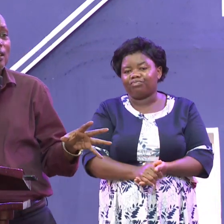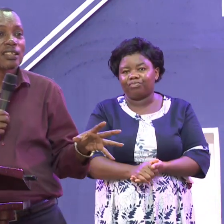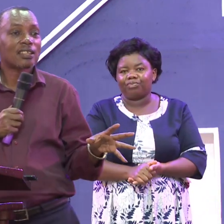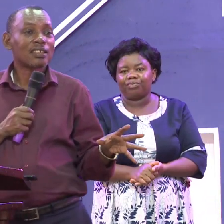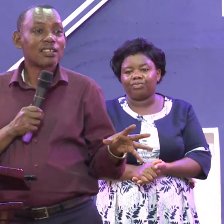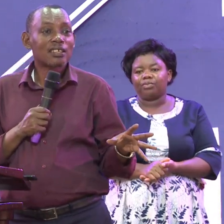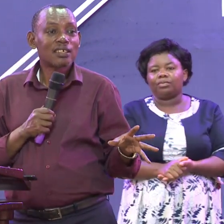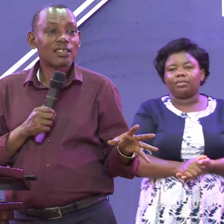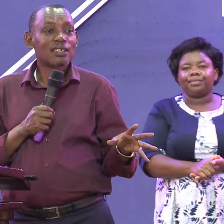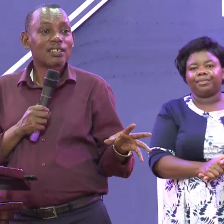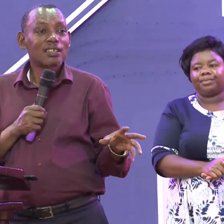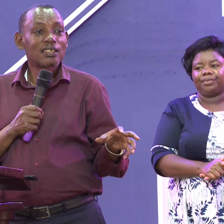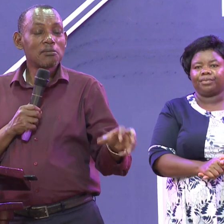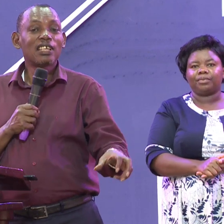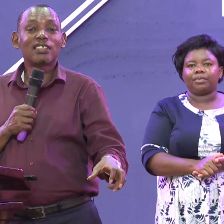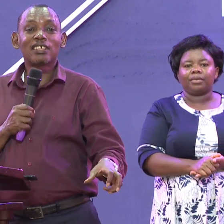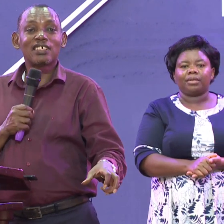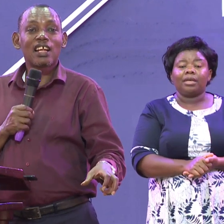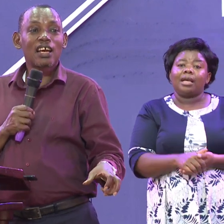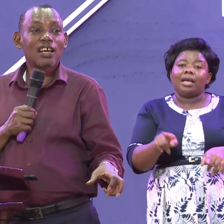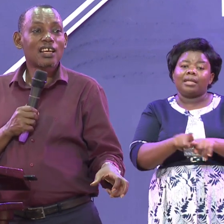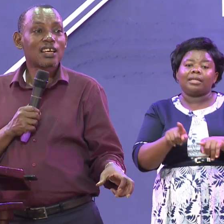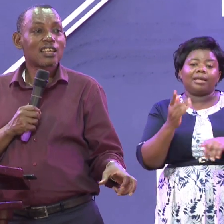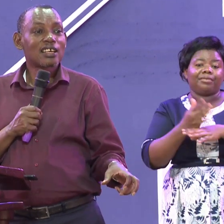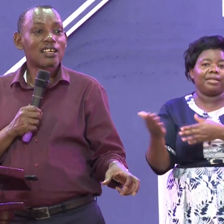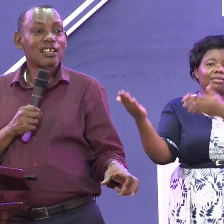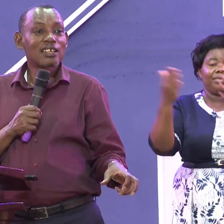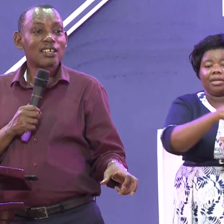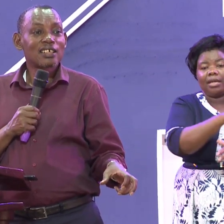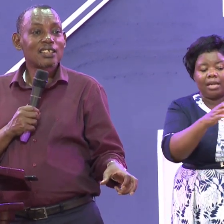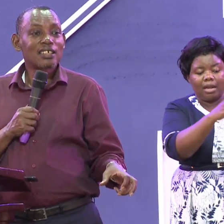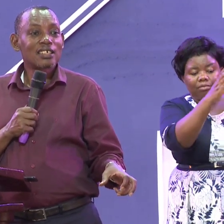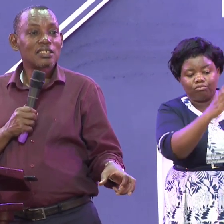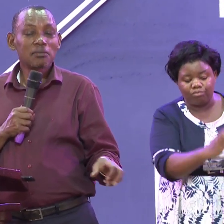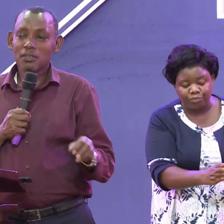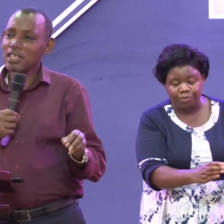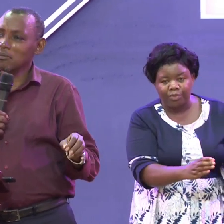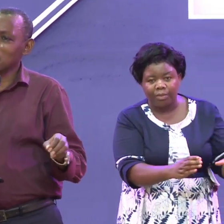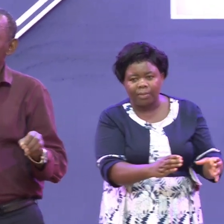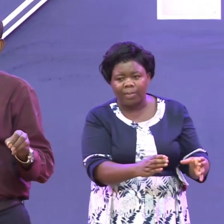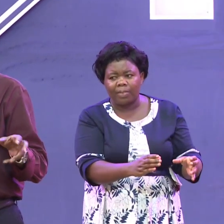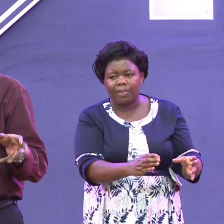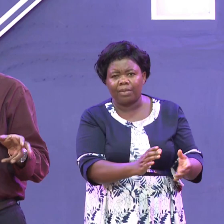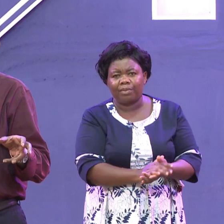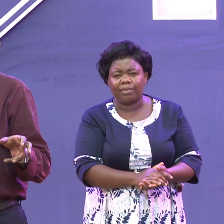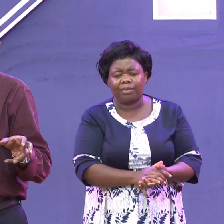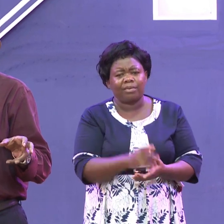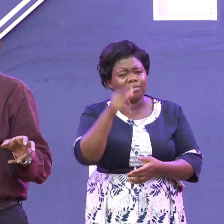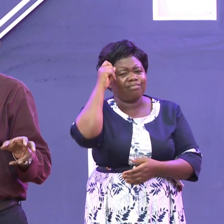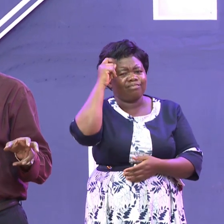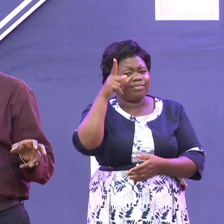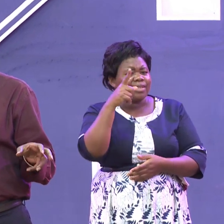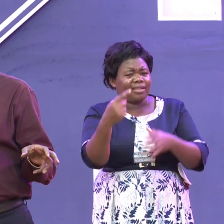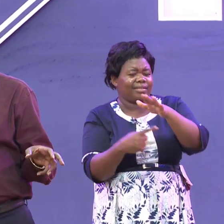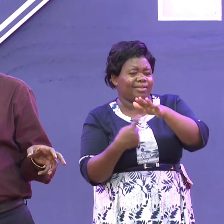You breathe it in, you breathe it in, and it gets empty. Nibalete chilala. Then they bring in another teen. Simanyi